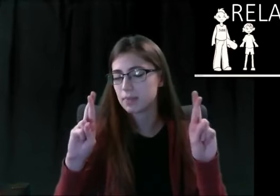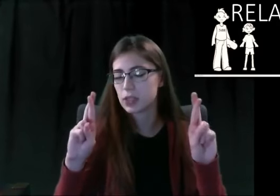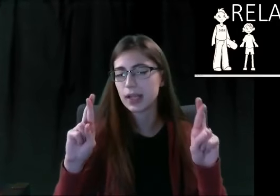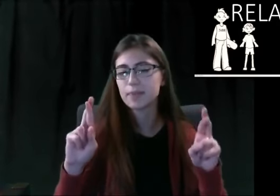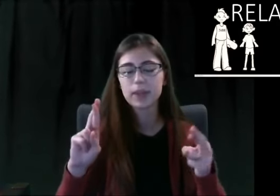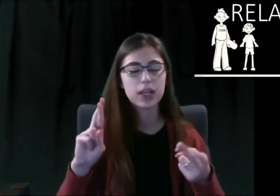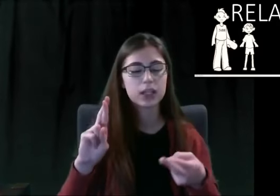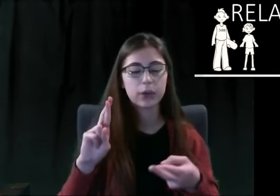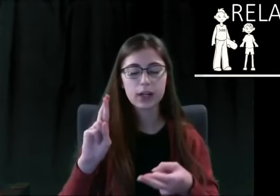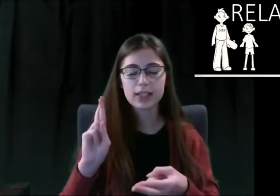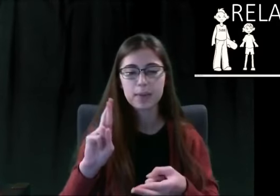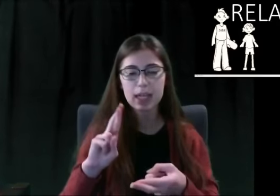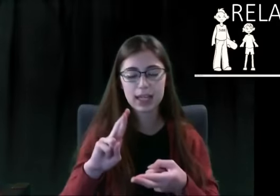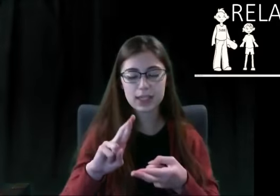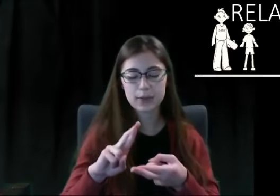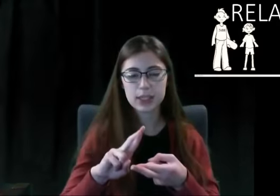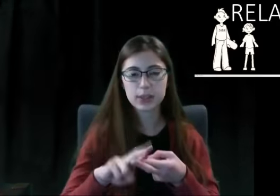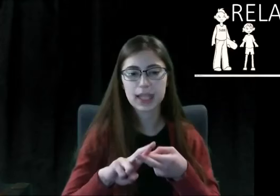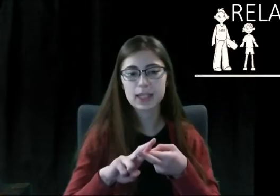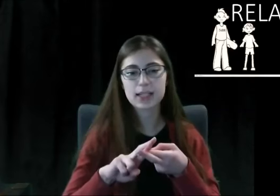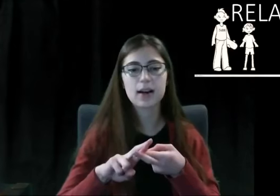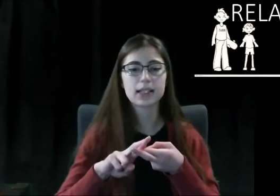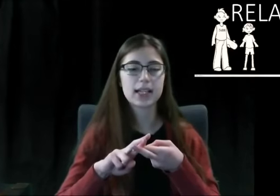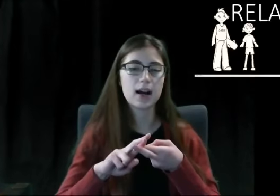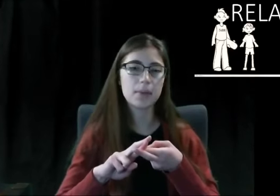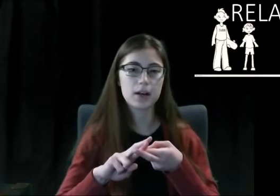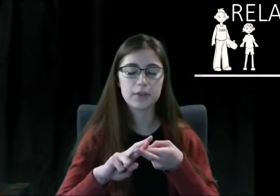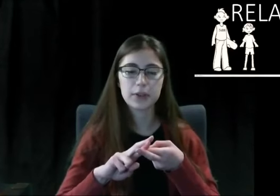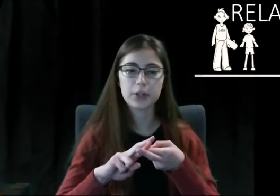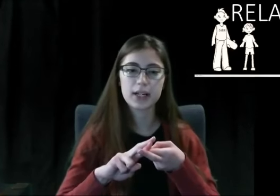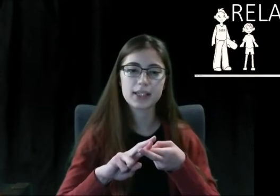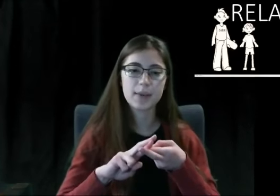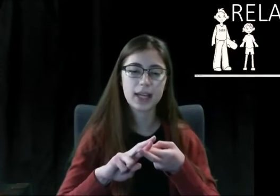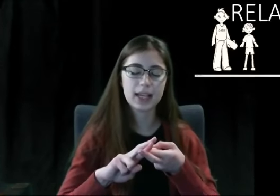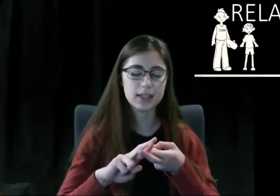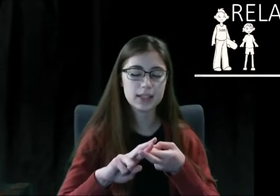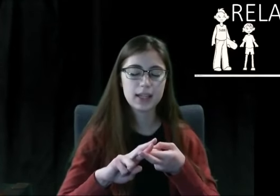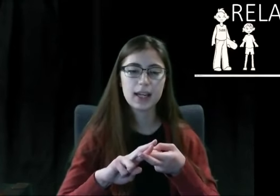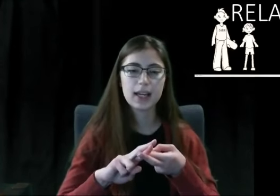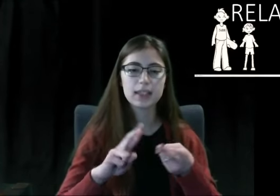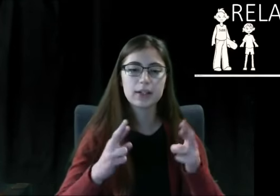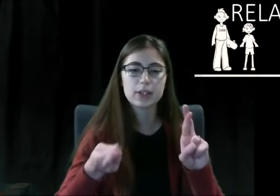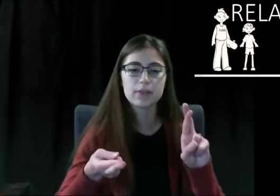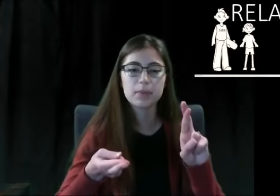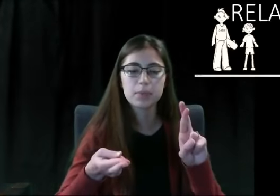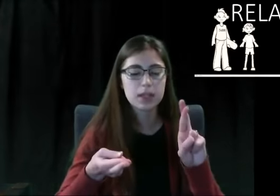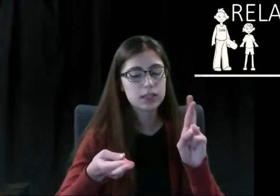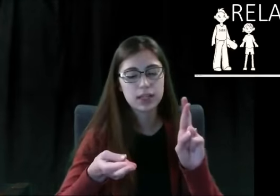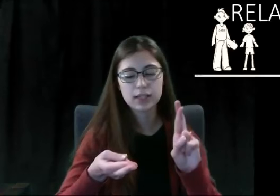straight. Your dominant hand is going to land on top of your non-dominant hand, and then they're going to flip to your non-dominant